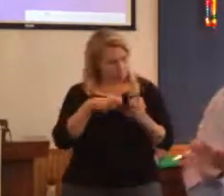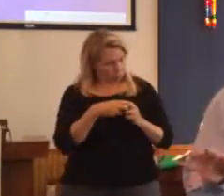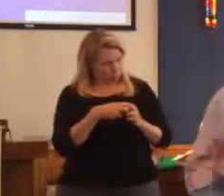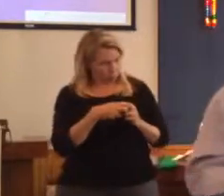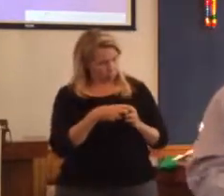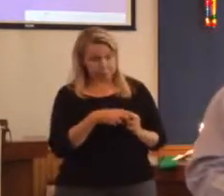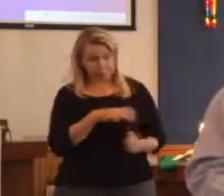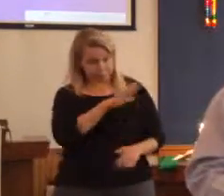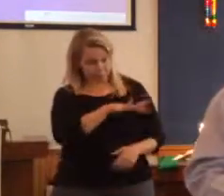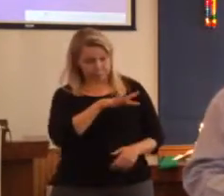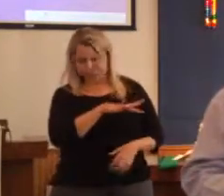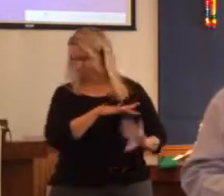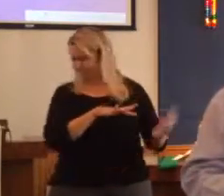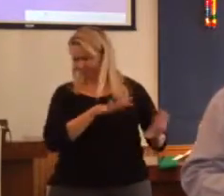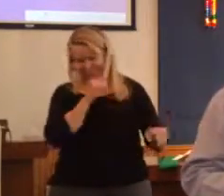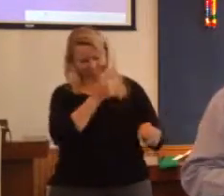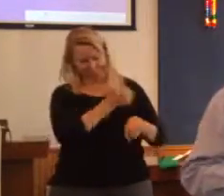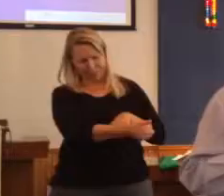Lots of times it is.